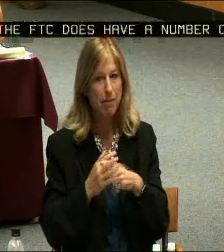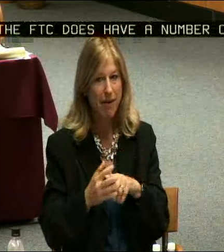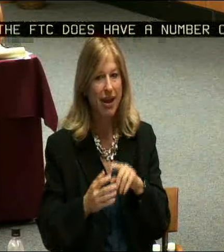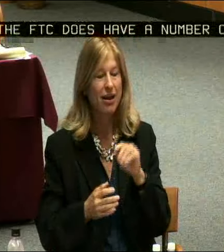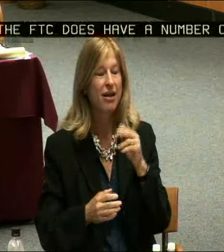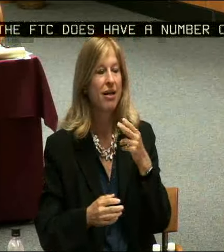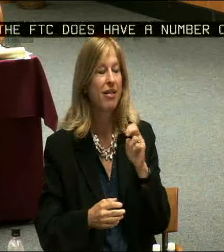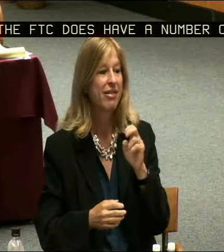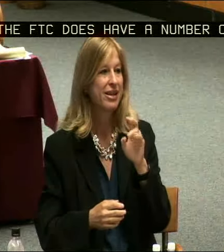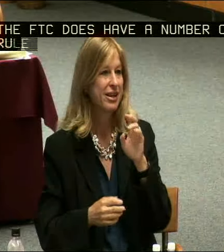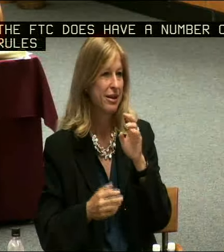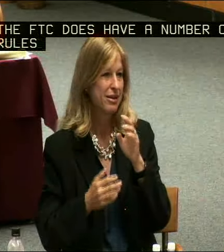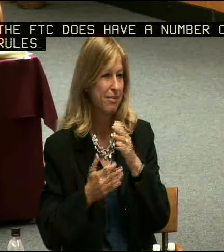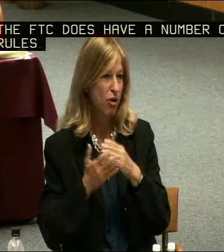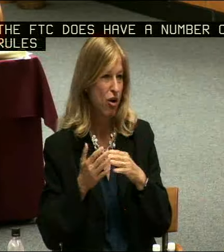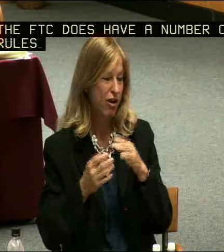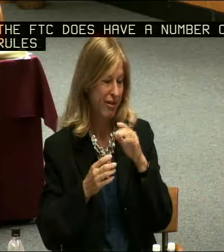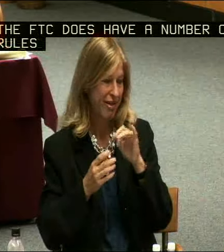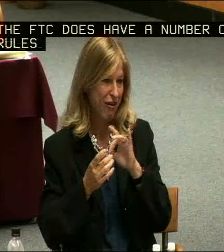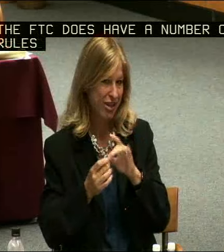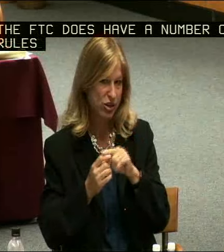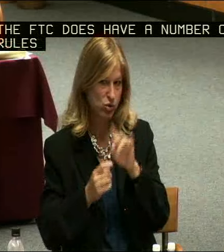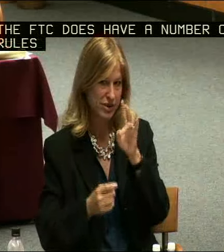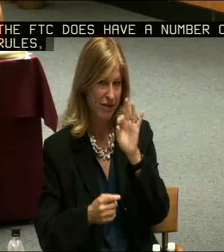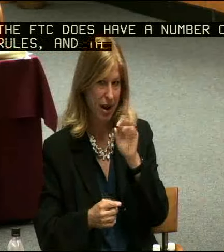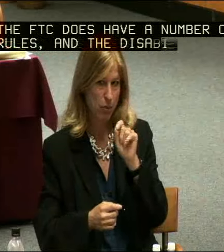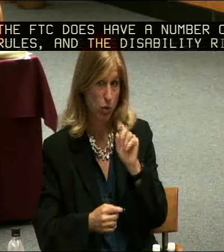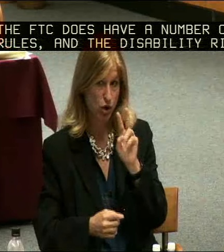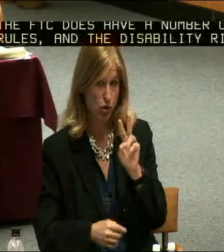Rights Office has